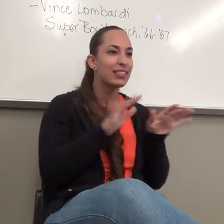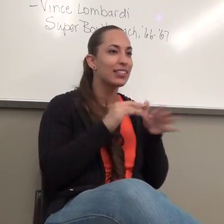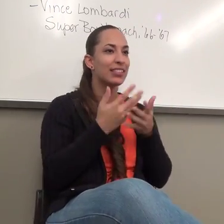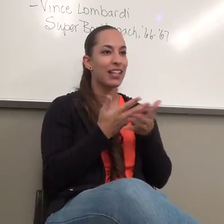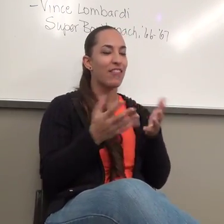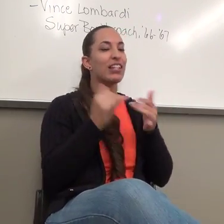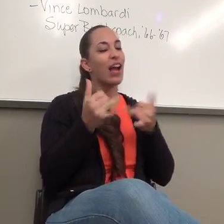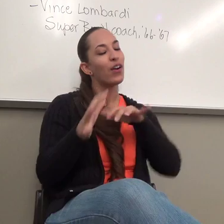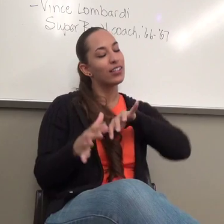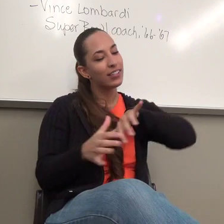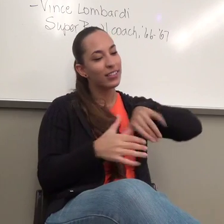And